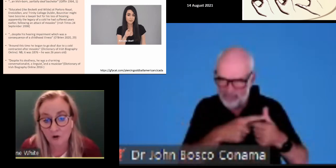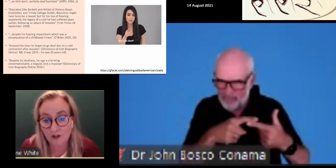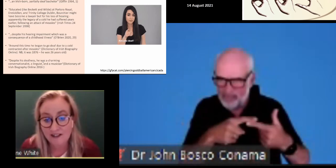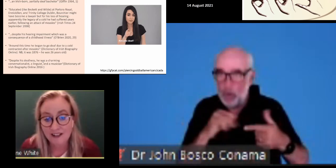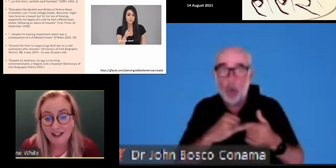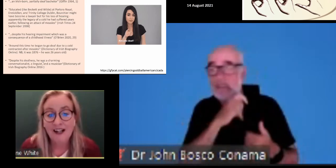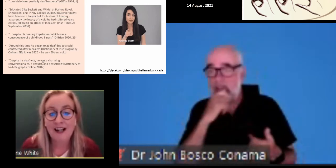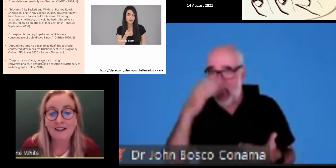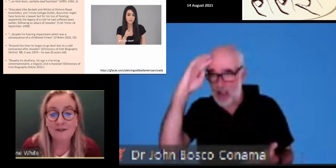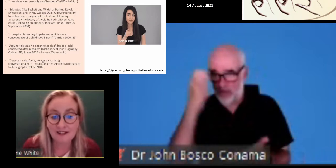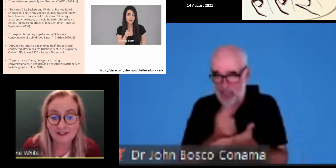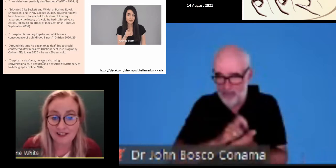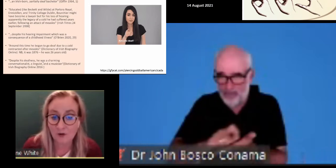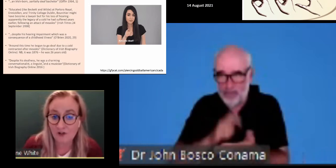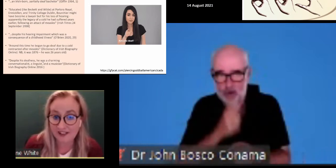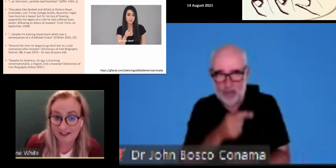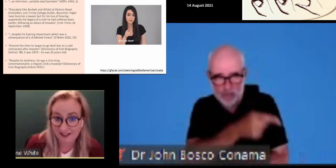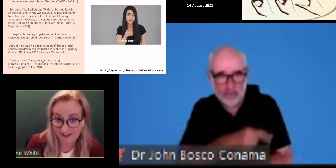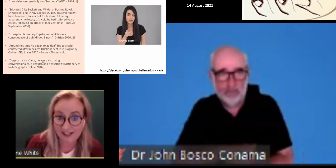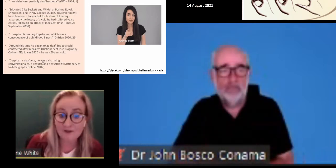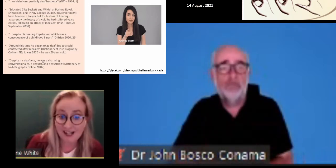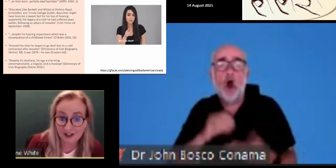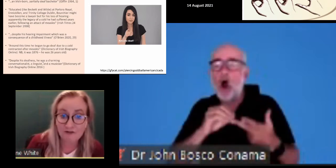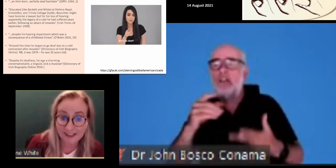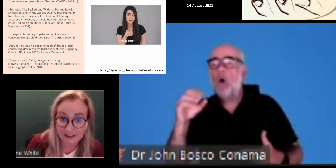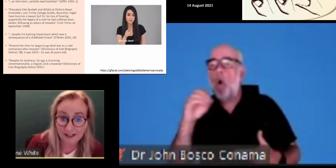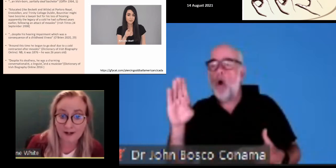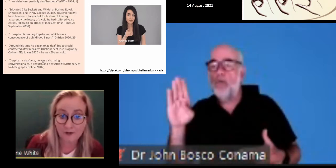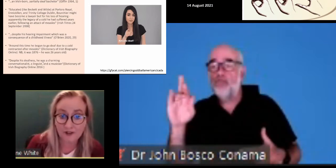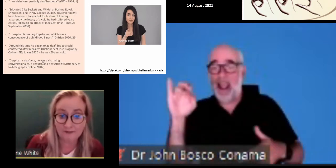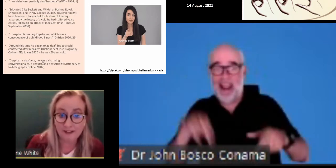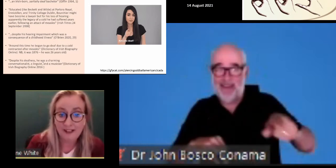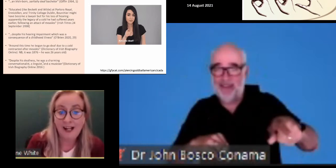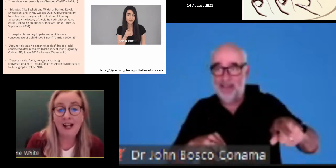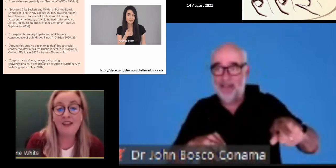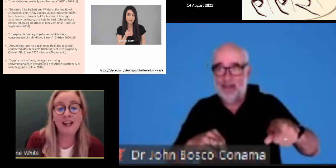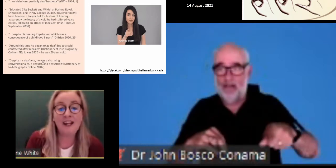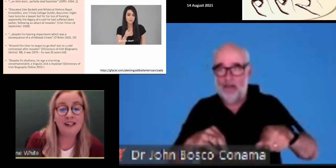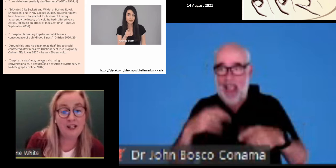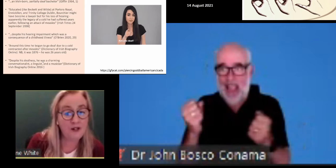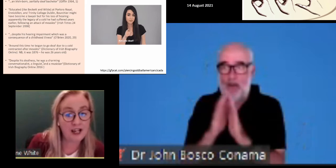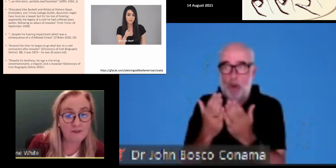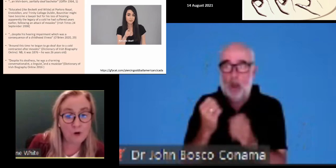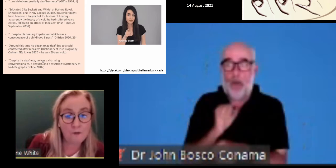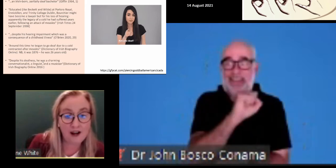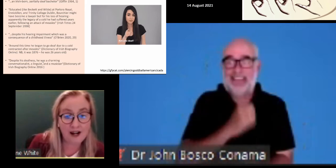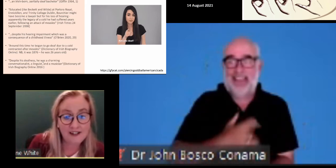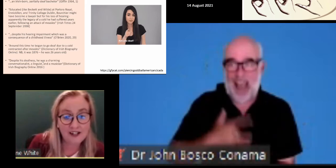cold and the measles. Now, who said that? That it was actually written about him. And then here we have O'Brien. There